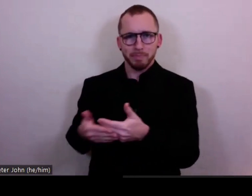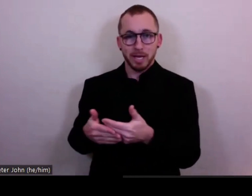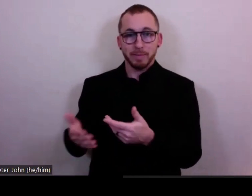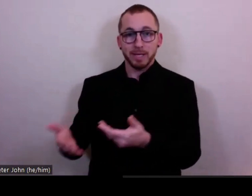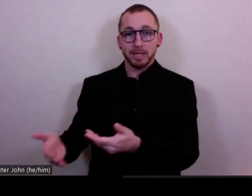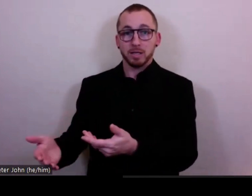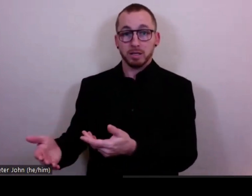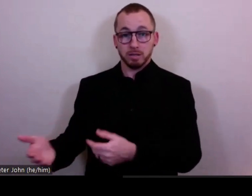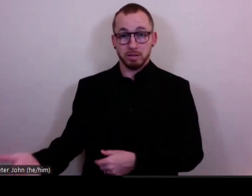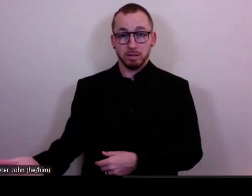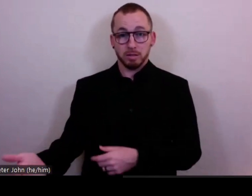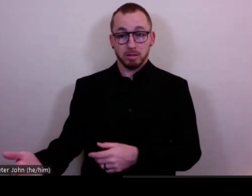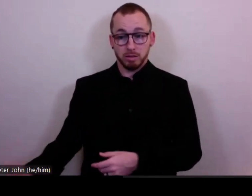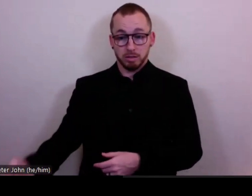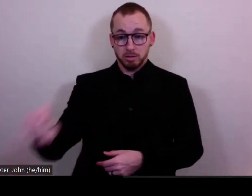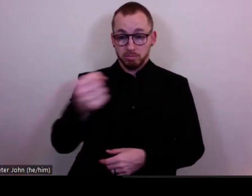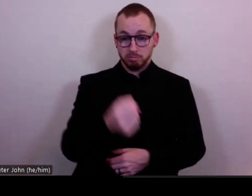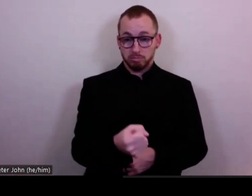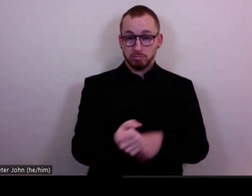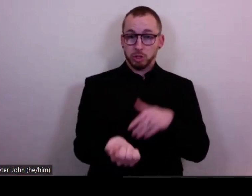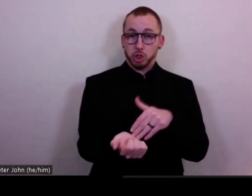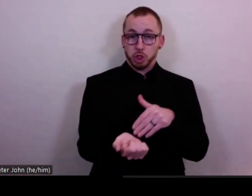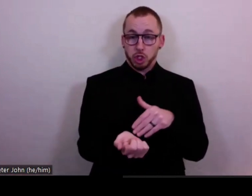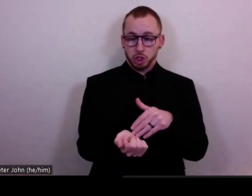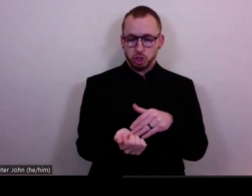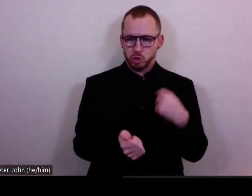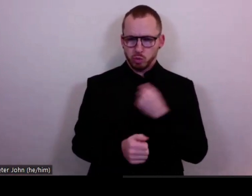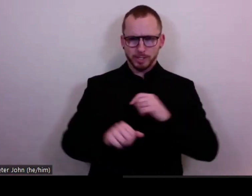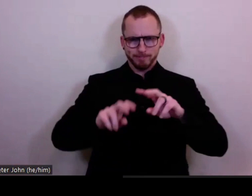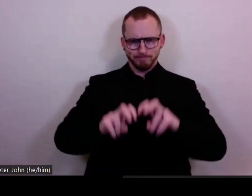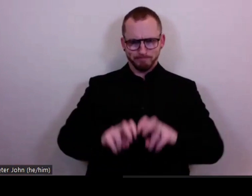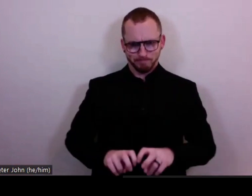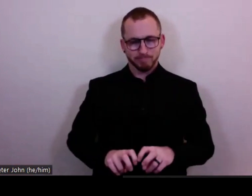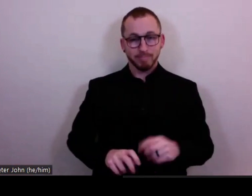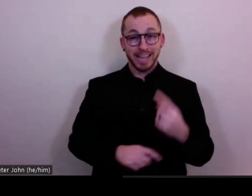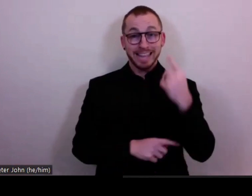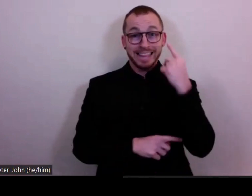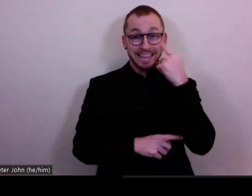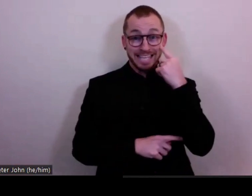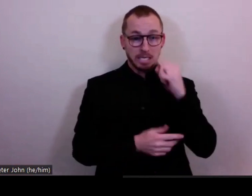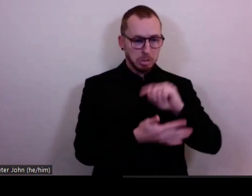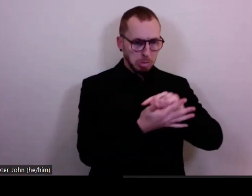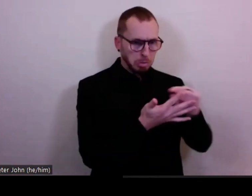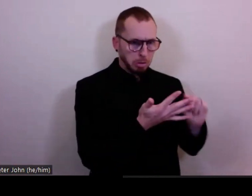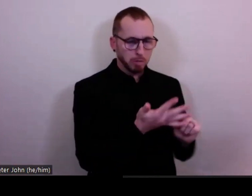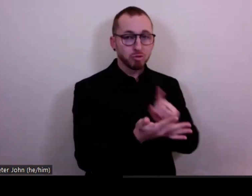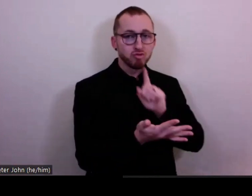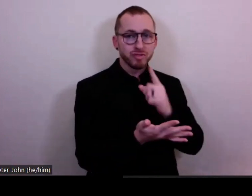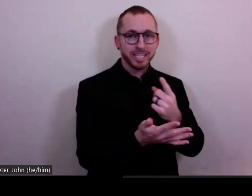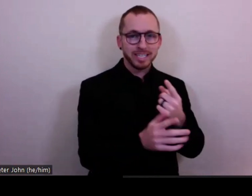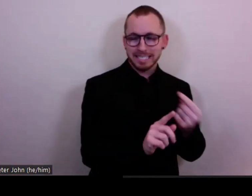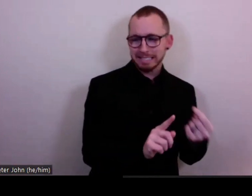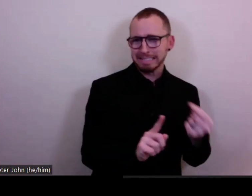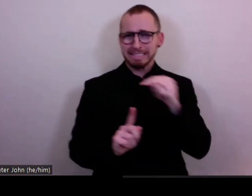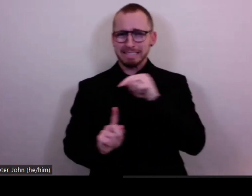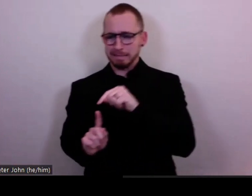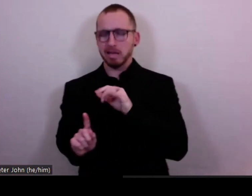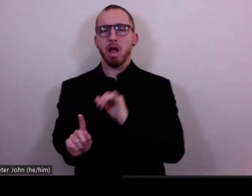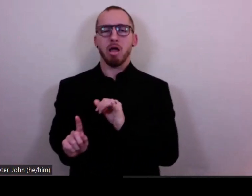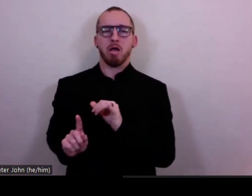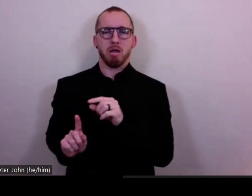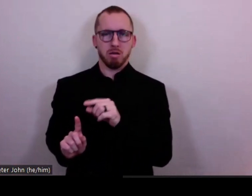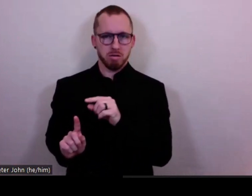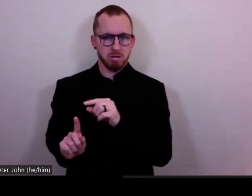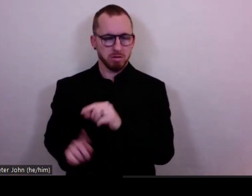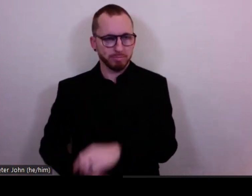So how do we recognize signs of trauma in infants? So some of the signs, this is just a few,